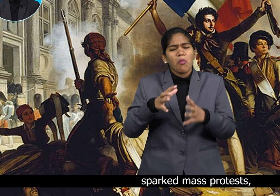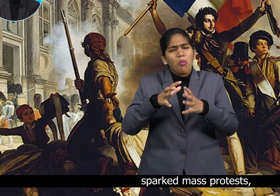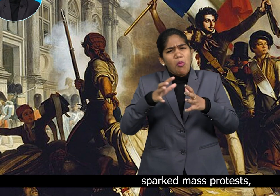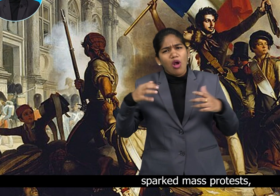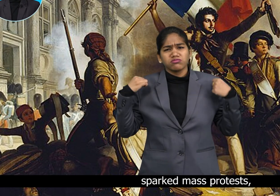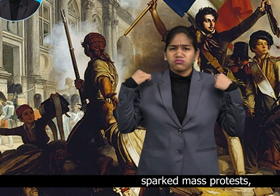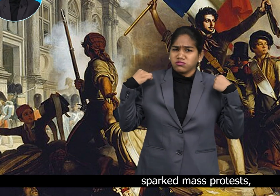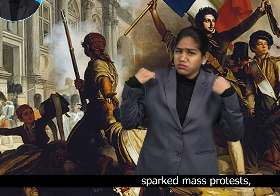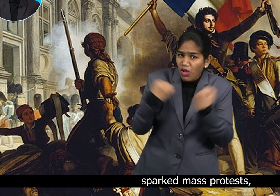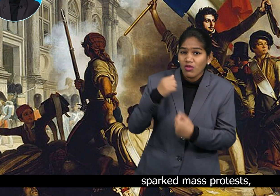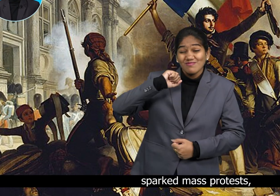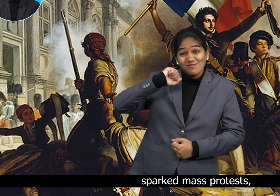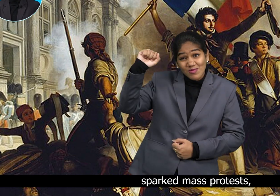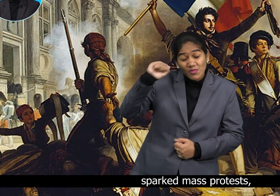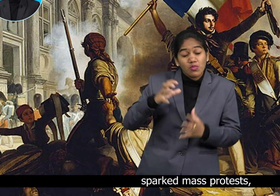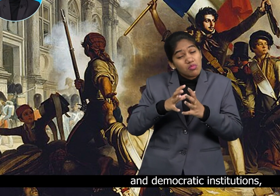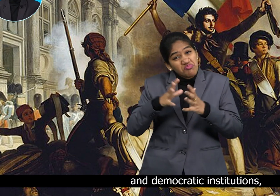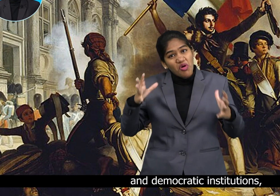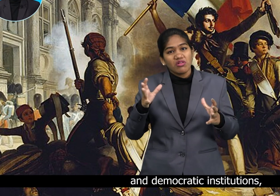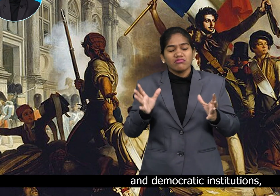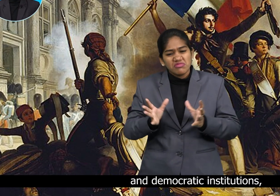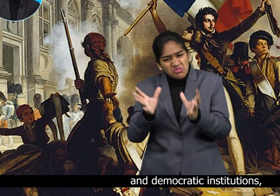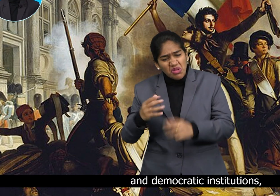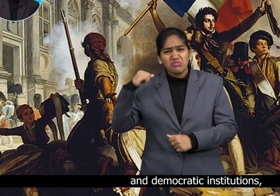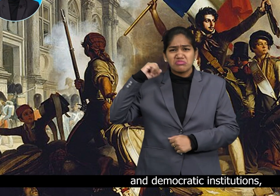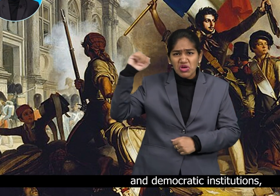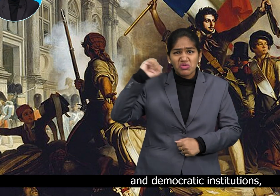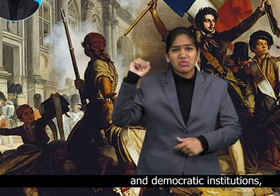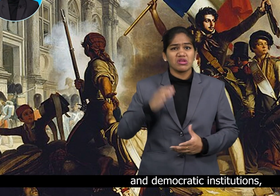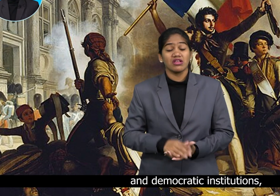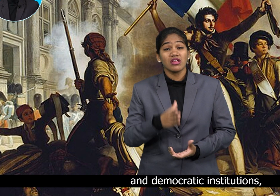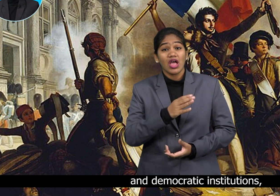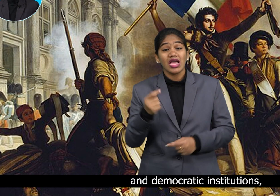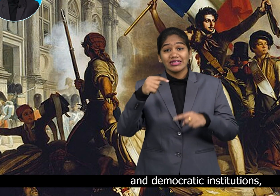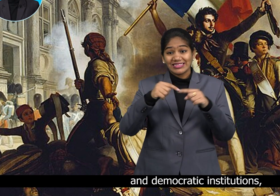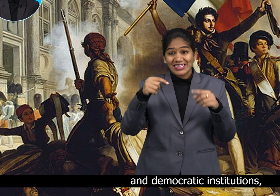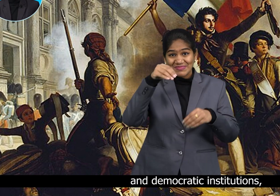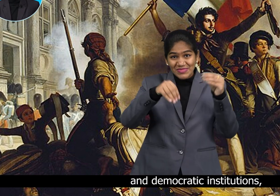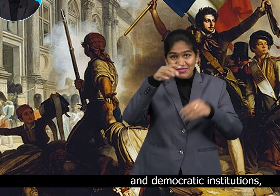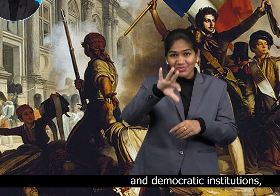sparked mass protests and democratic institutions